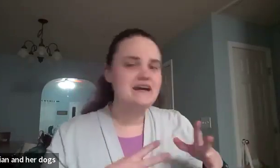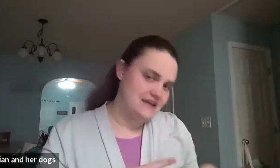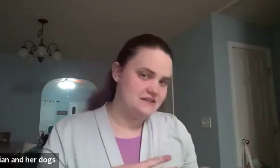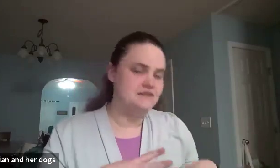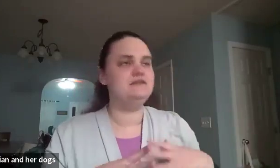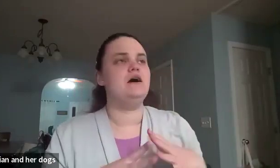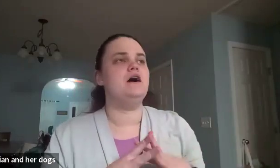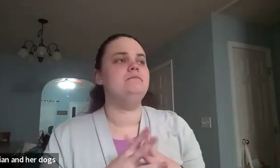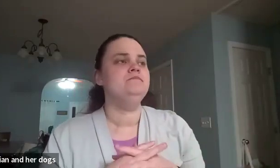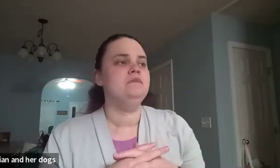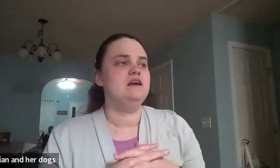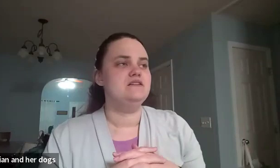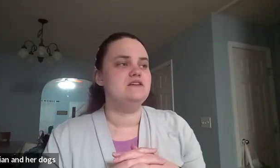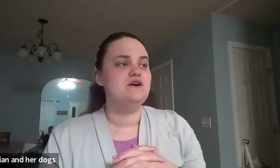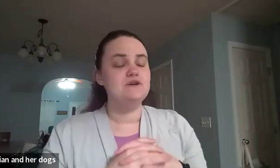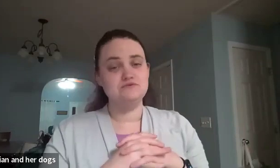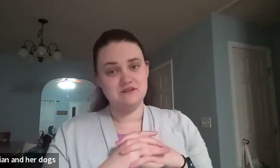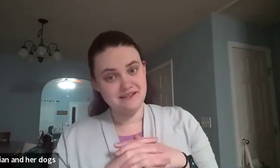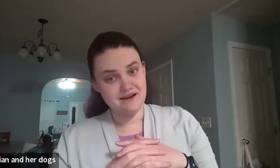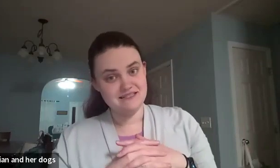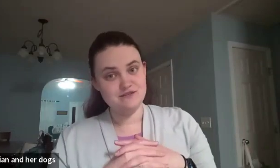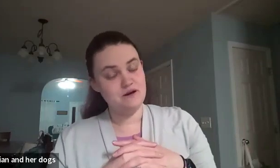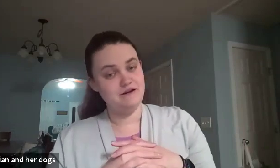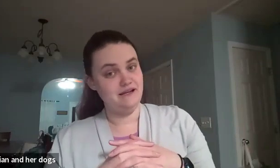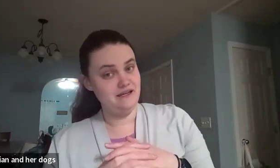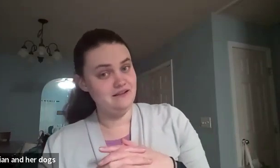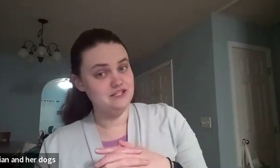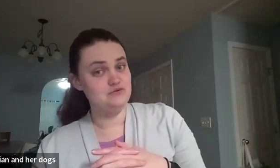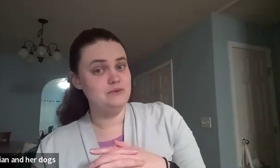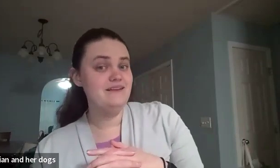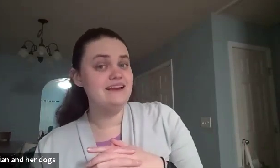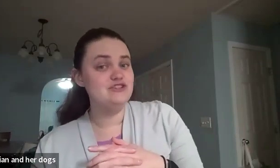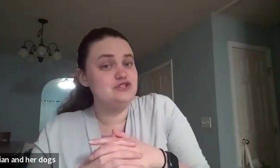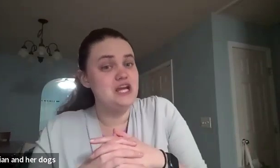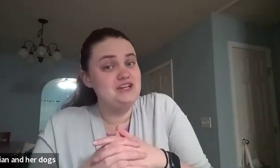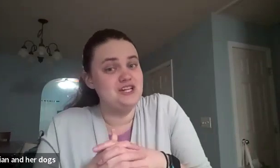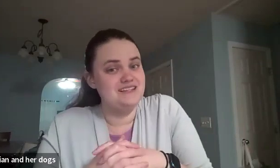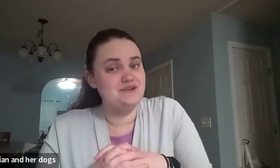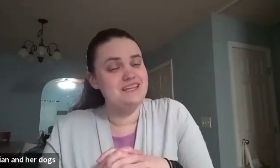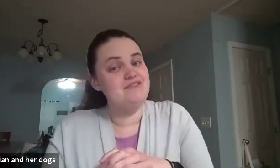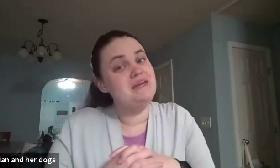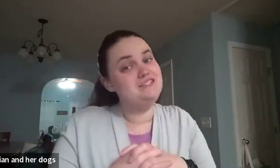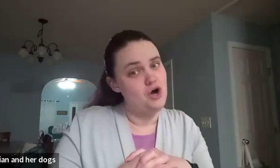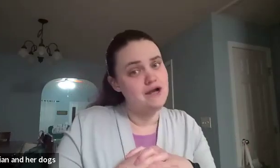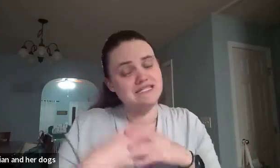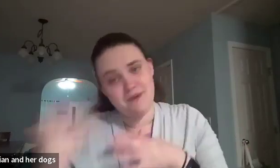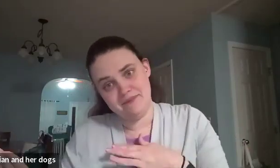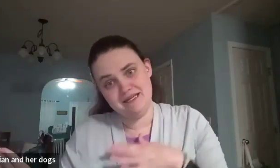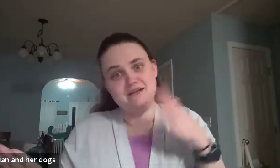a kitten, any of those, what's really nice is where in English we like to change it. So instead of it being a dog, it's a puppy. Instead of